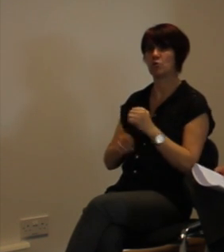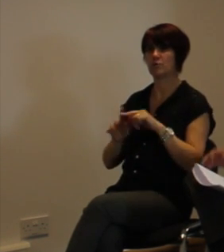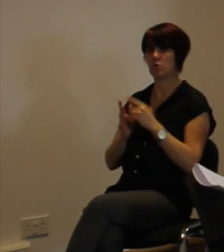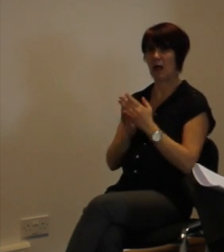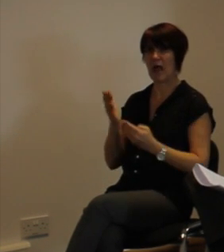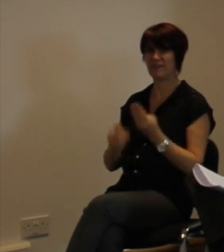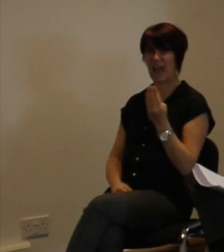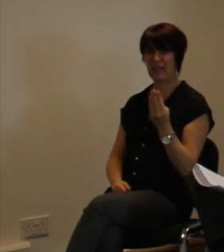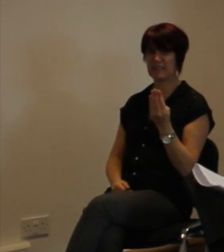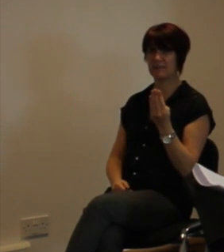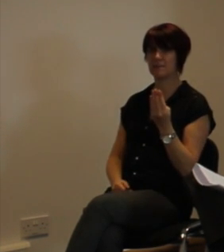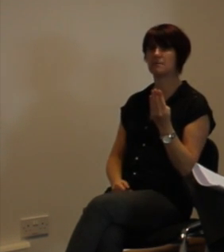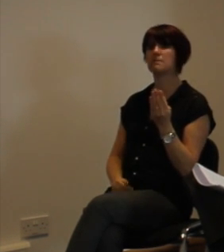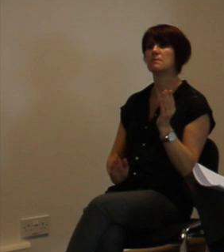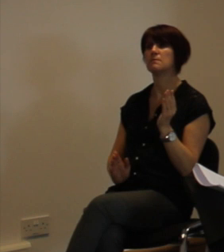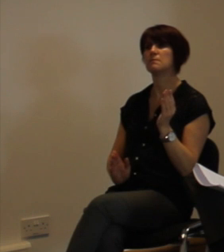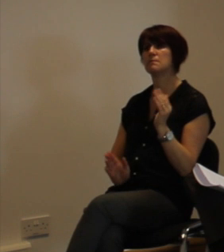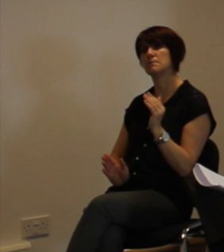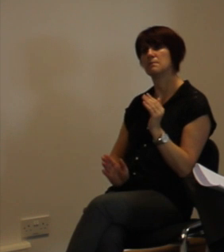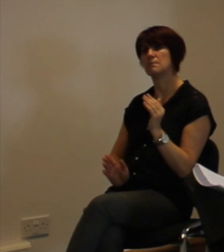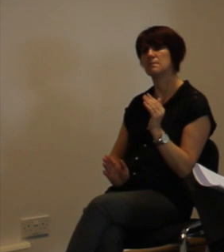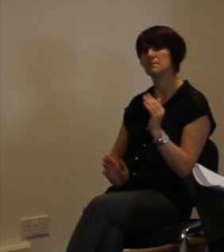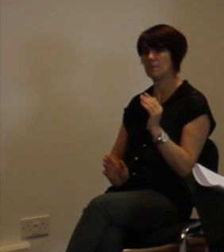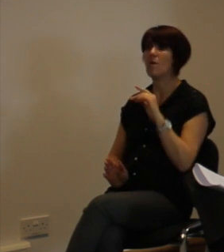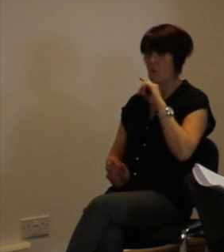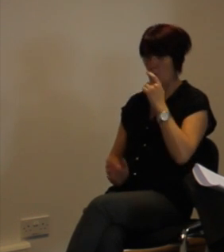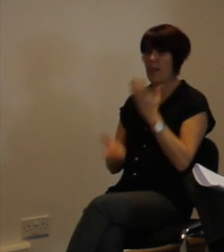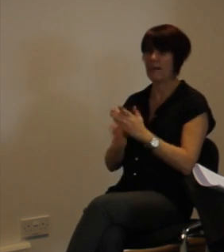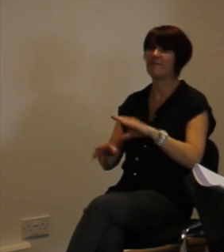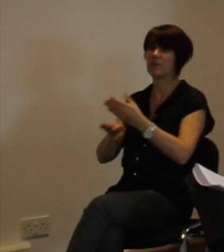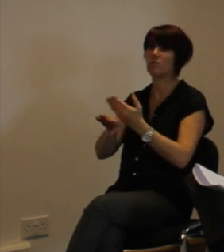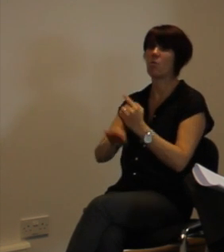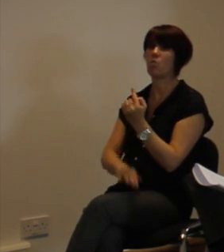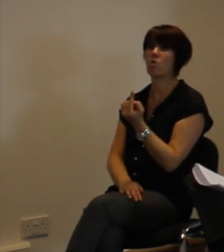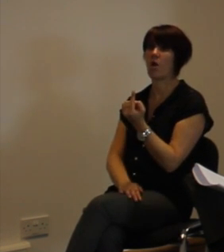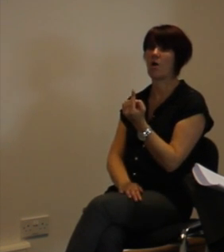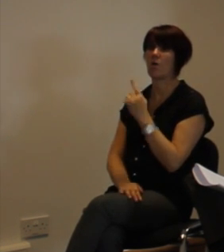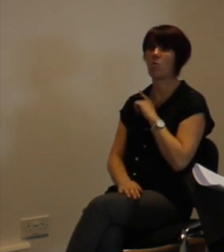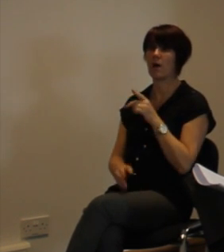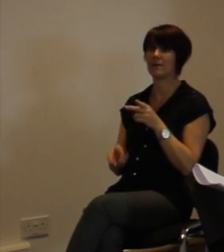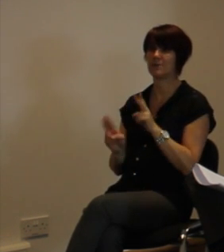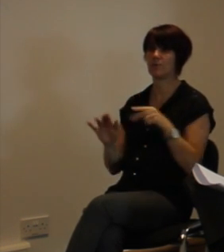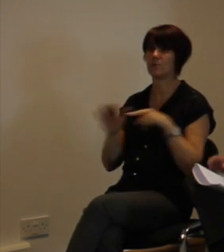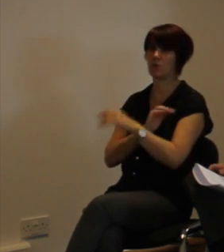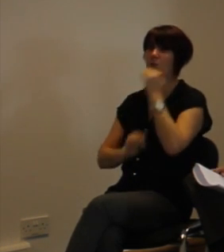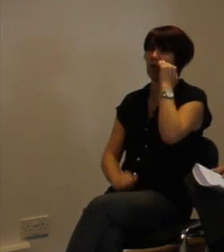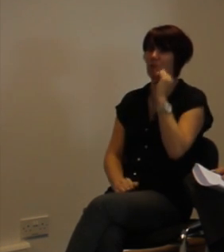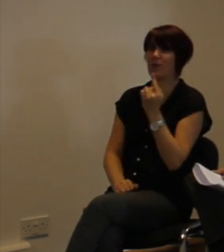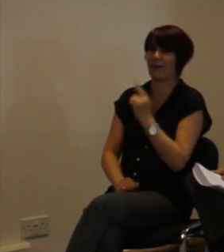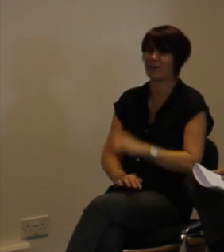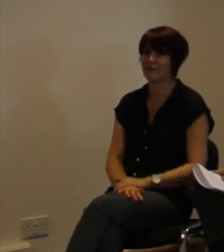9:30, and it's a bit later than that. Although I can assure you we will be finished by 1 because the signers are going home, so we'll definitely be done by